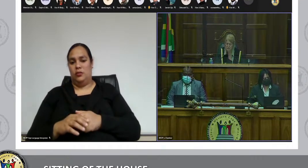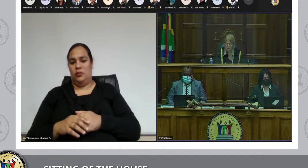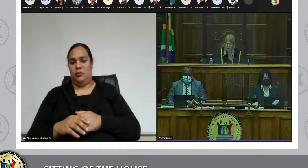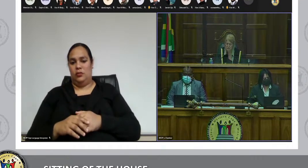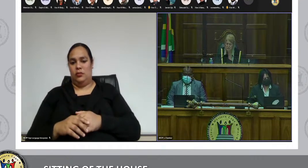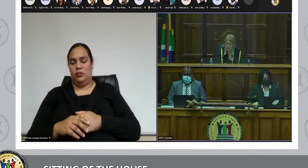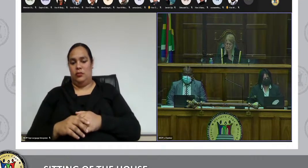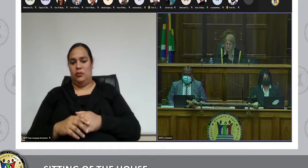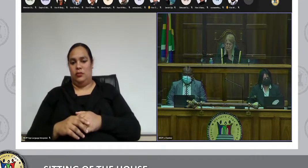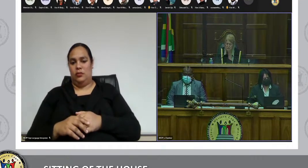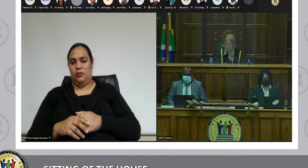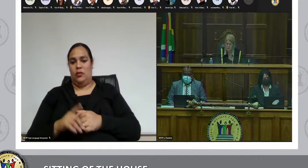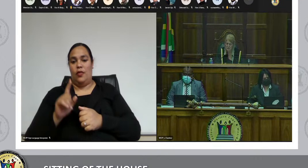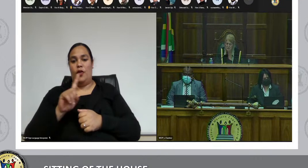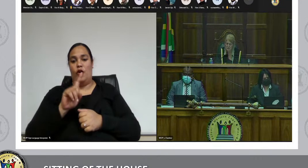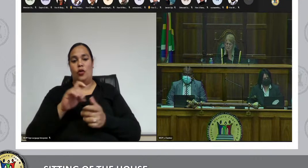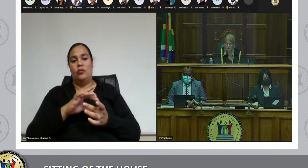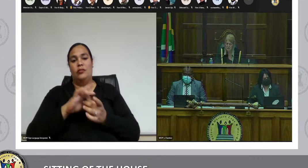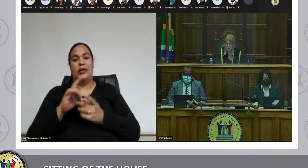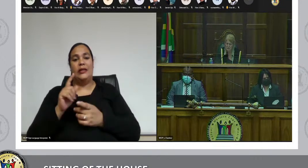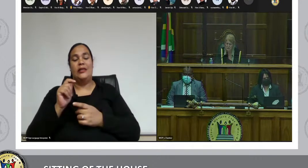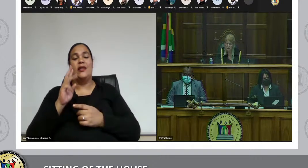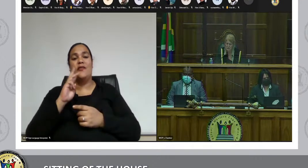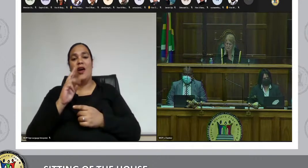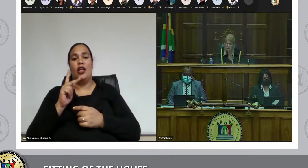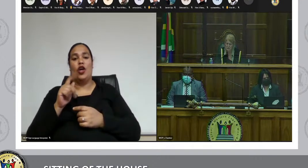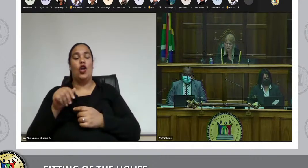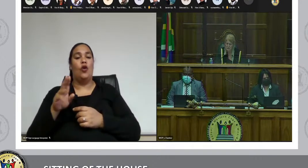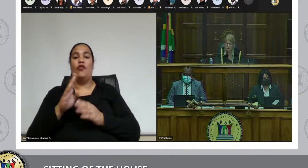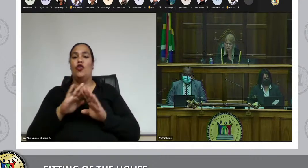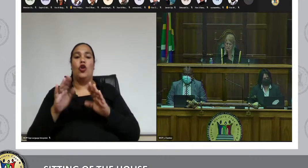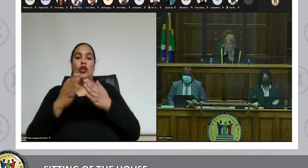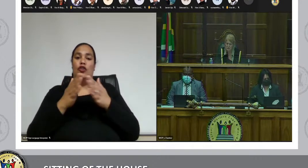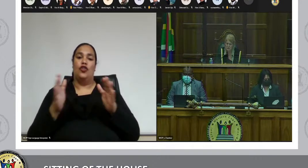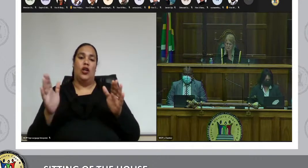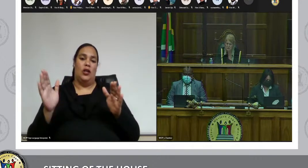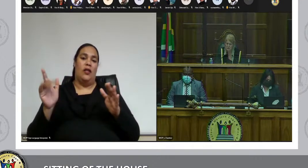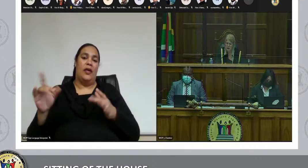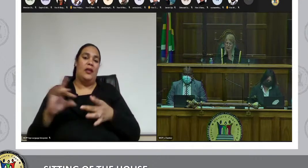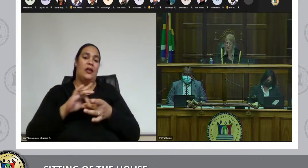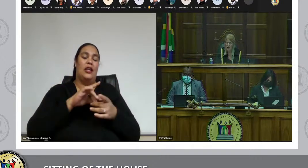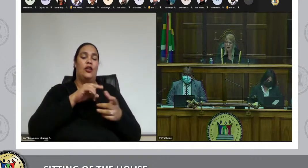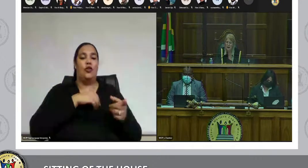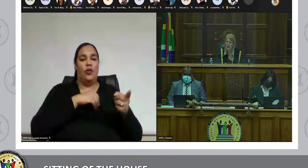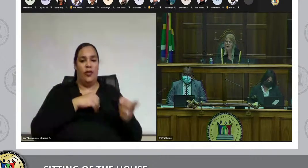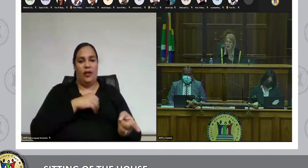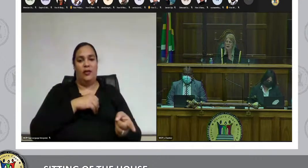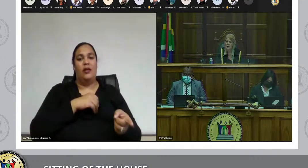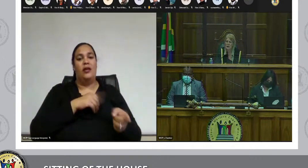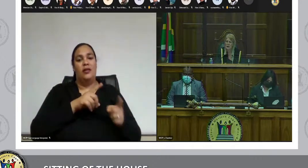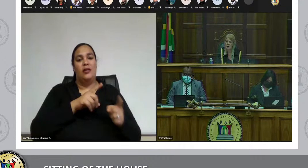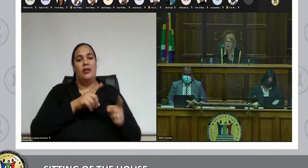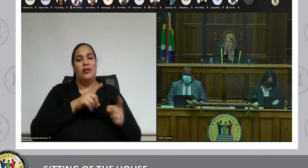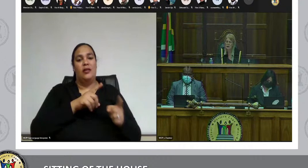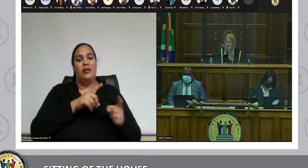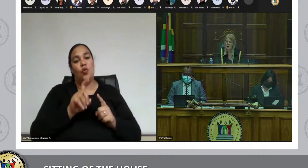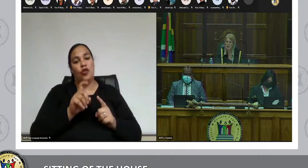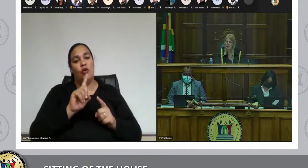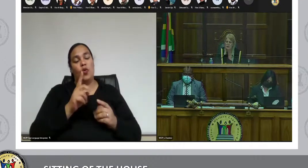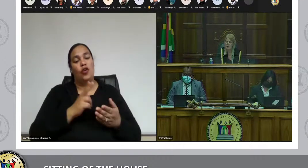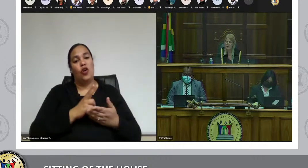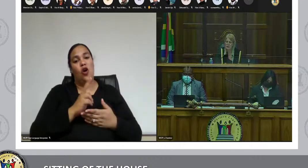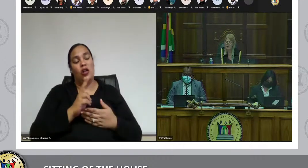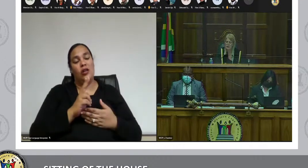question relates to Tiwaterkloof. It's not a general question, it relates to Tiwaterkloof. And the question that the